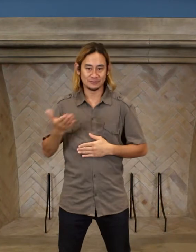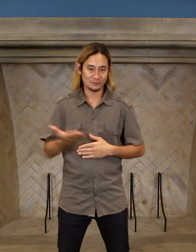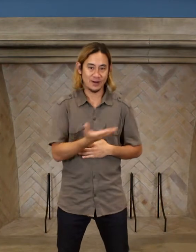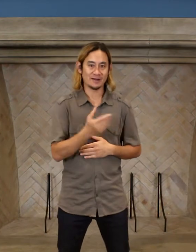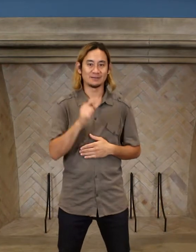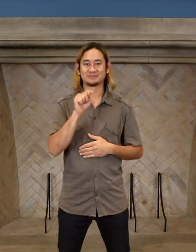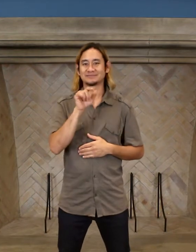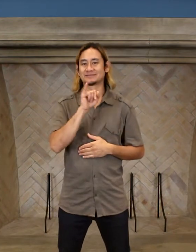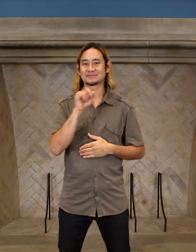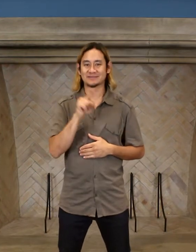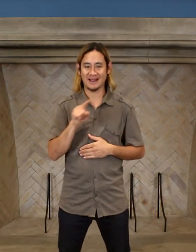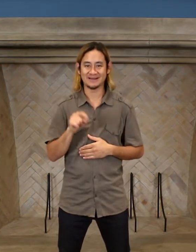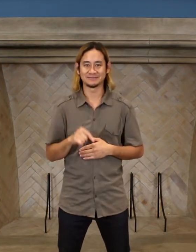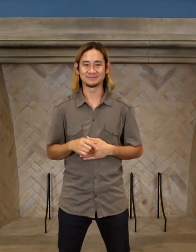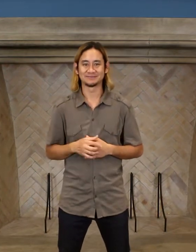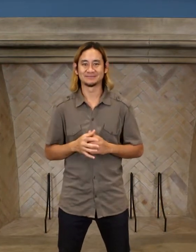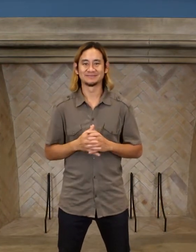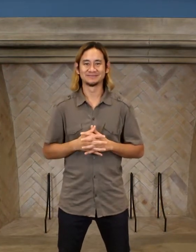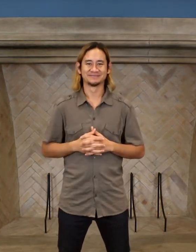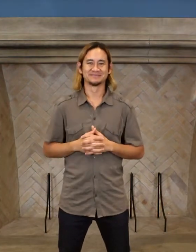please welcome our next presenter, Tiz.